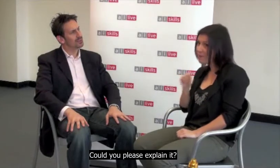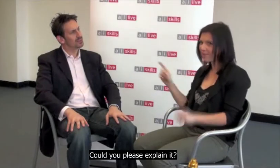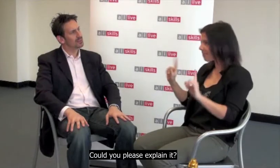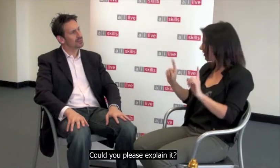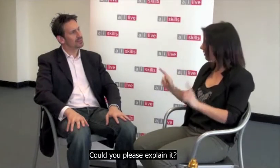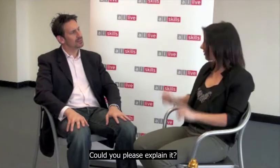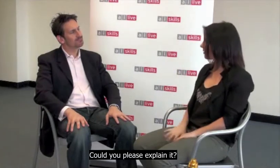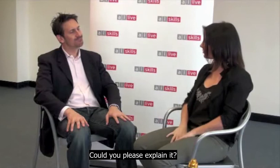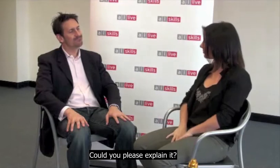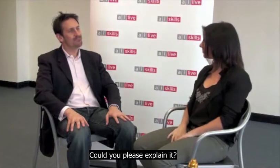Could you please explain it?